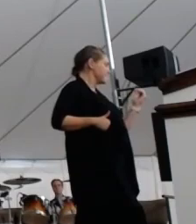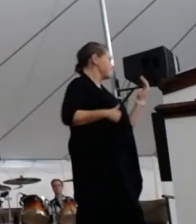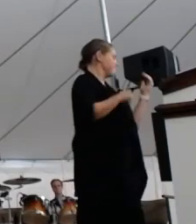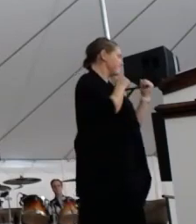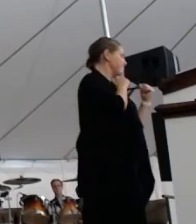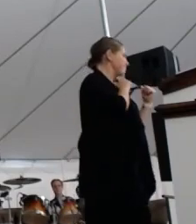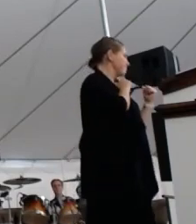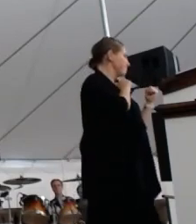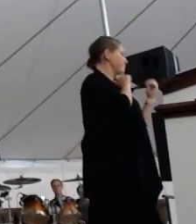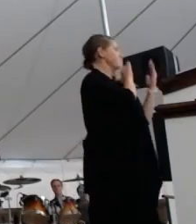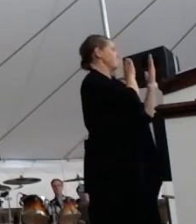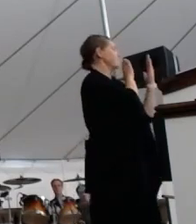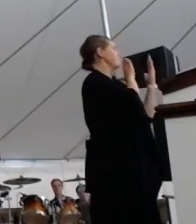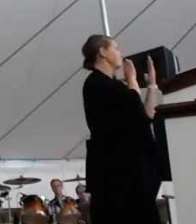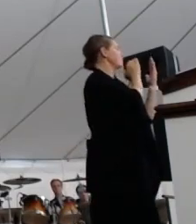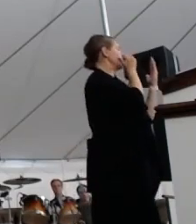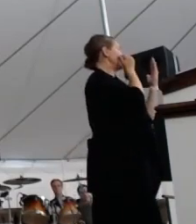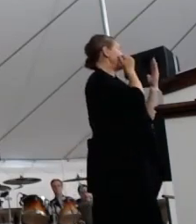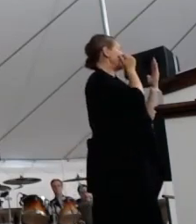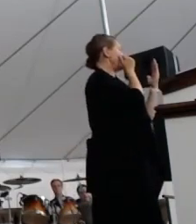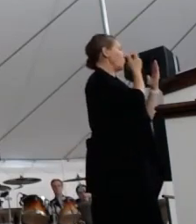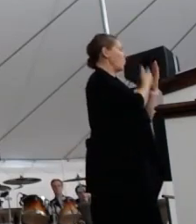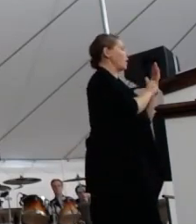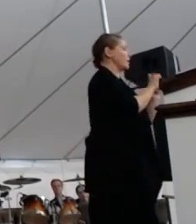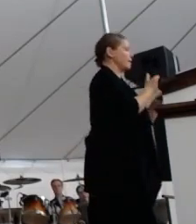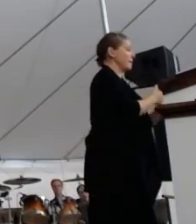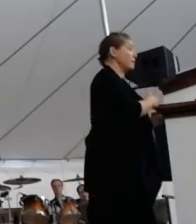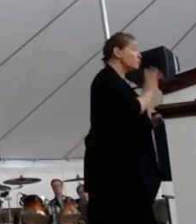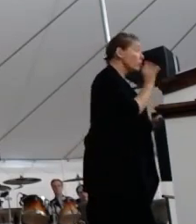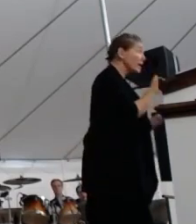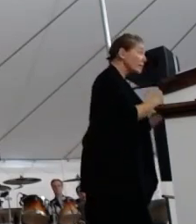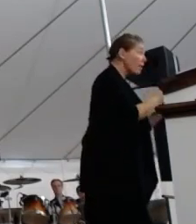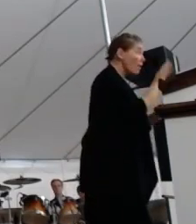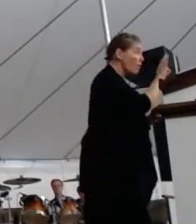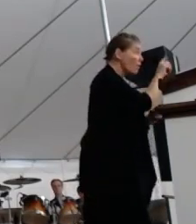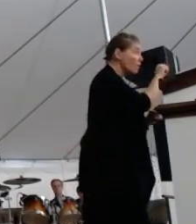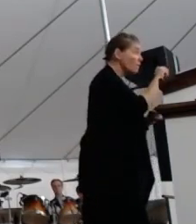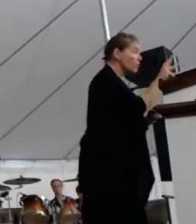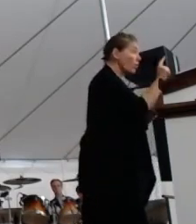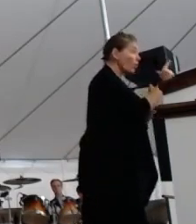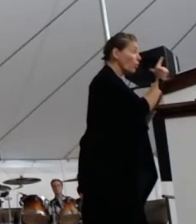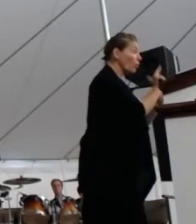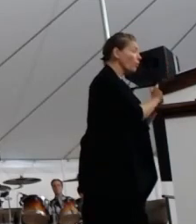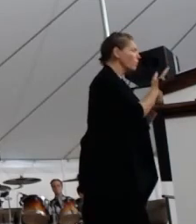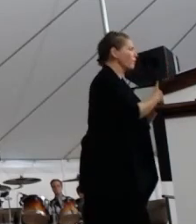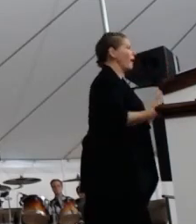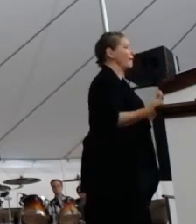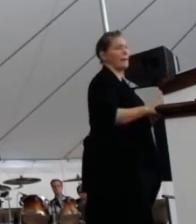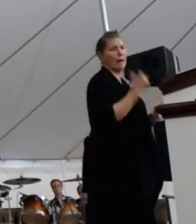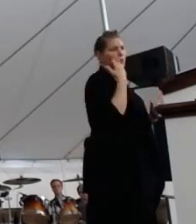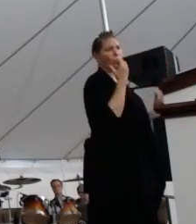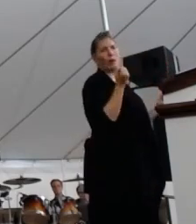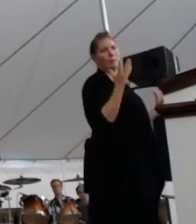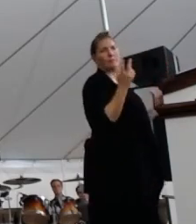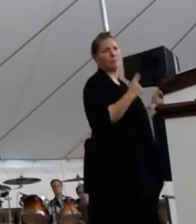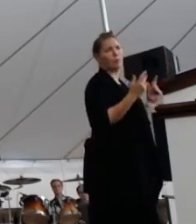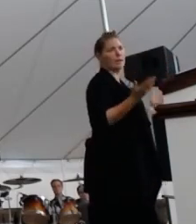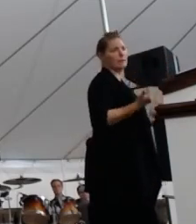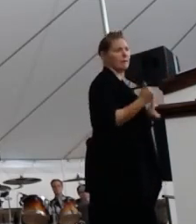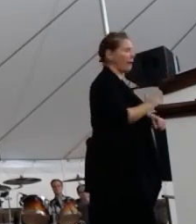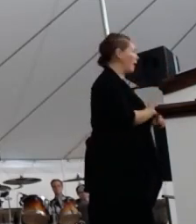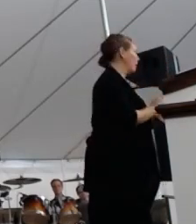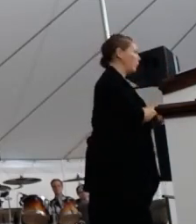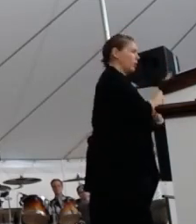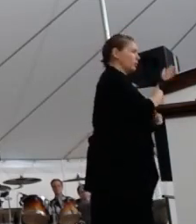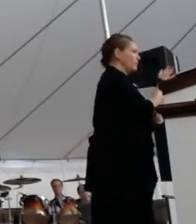know you need to do better in your walk with God. I'm talking about a law of the flow. What would happen if all, I don't know how many are here tonight, 150 people are here tonight, whatever it